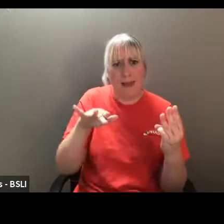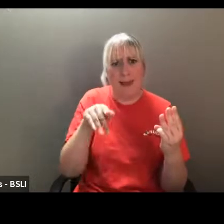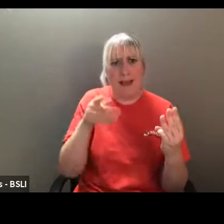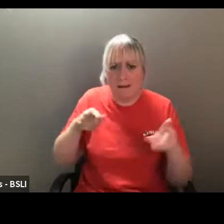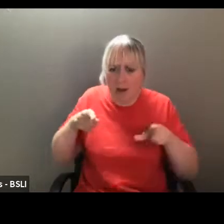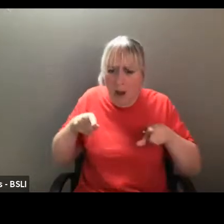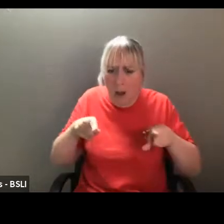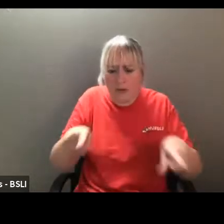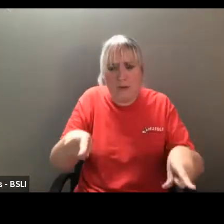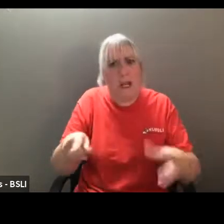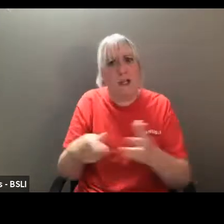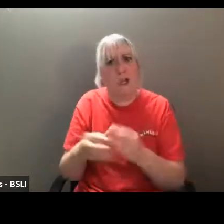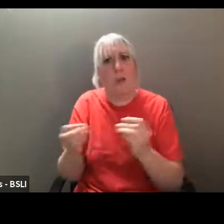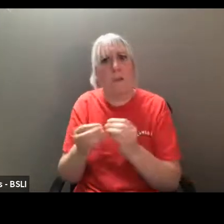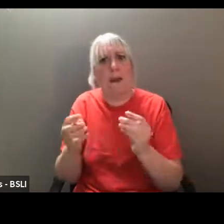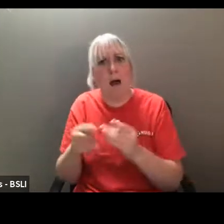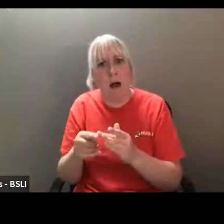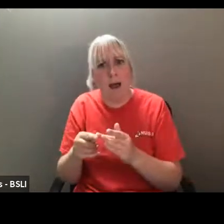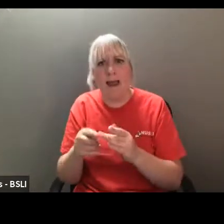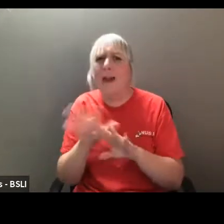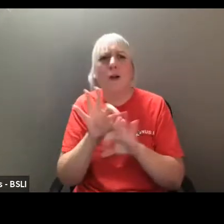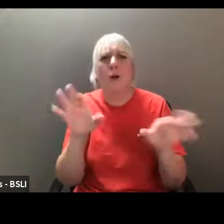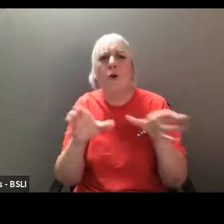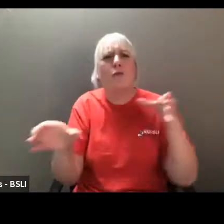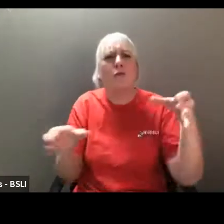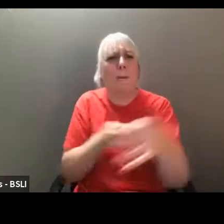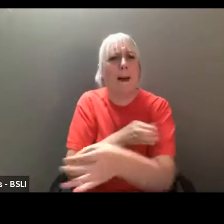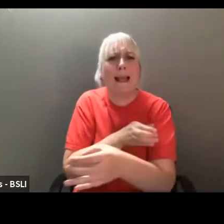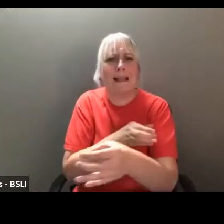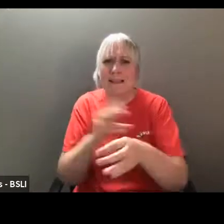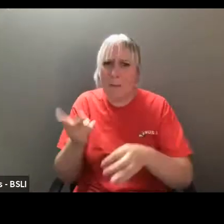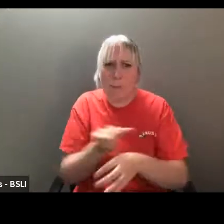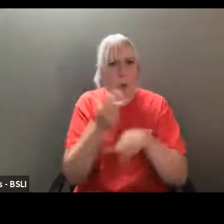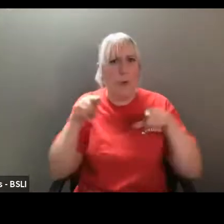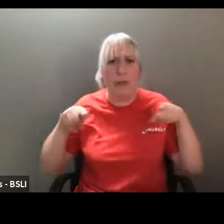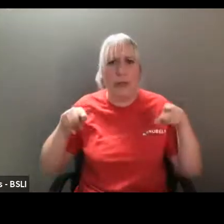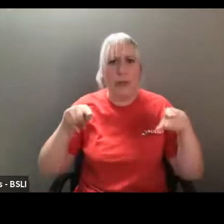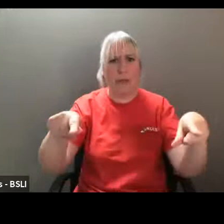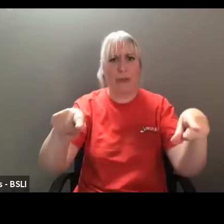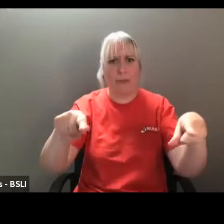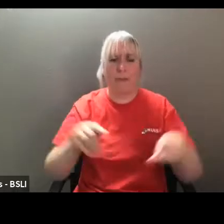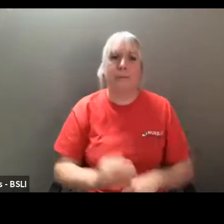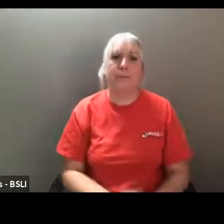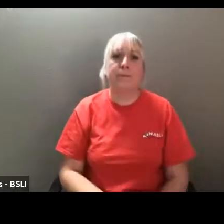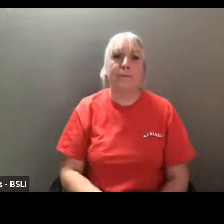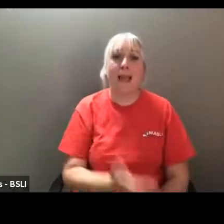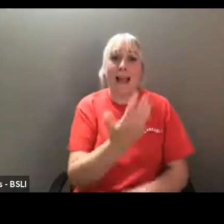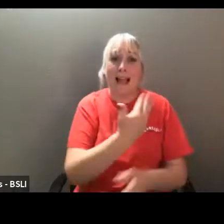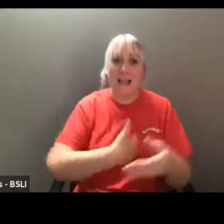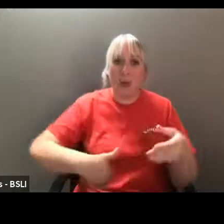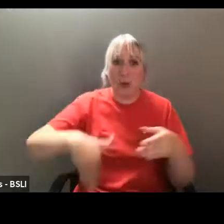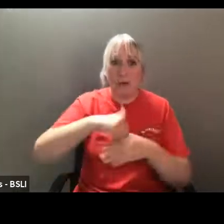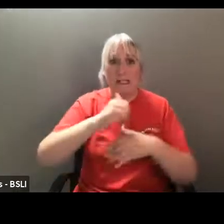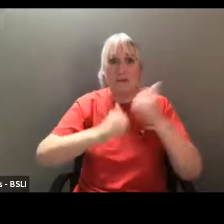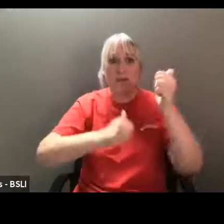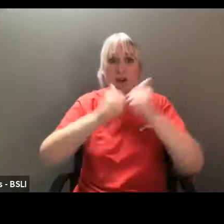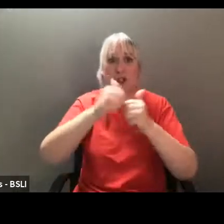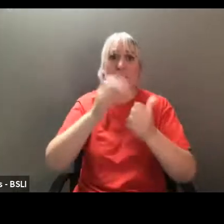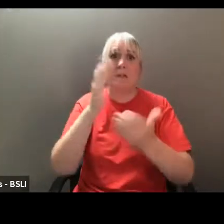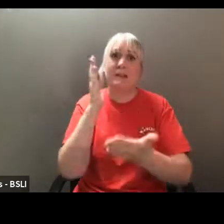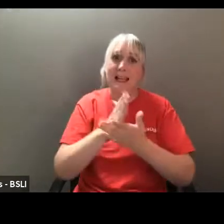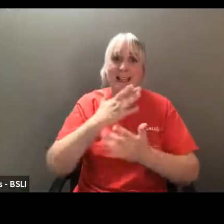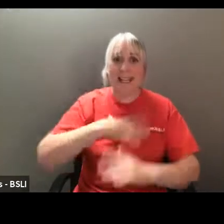income. No replacement. Inclusive infrastructures require state intervention, such